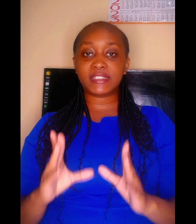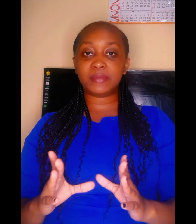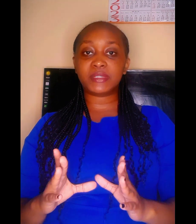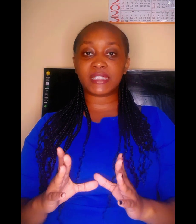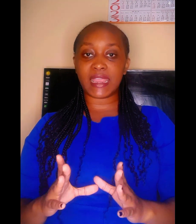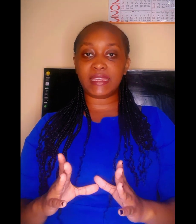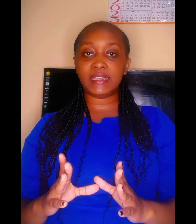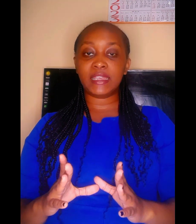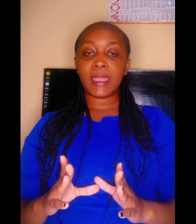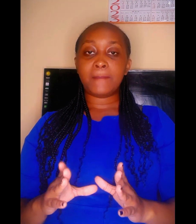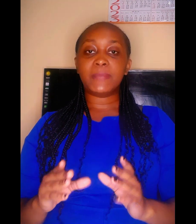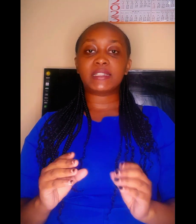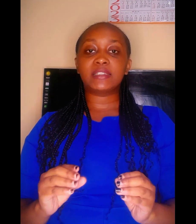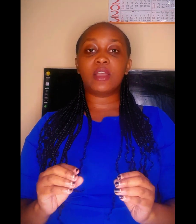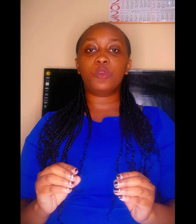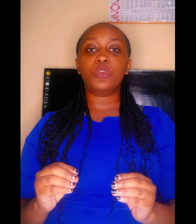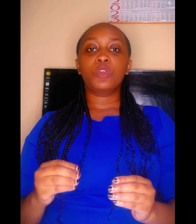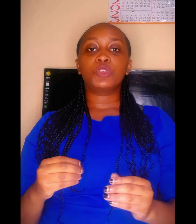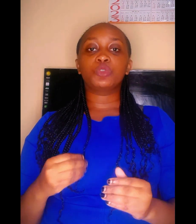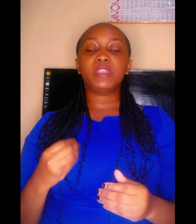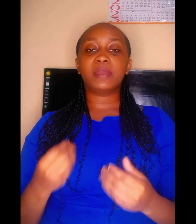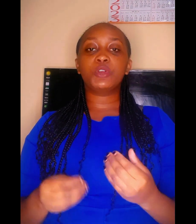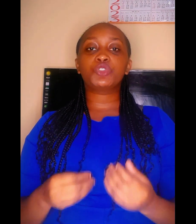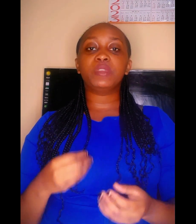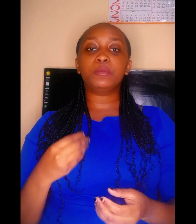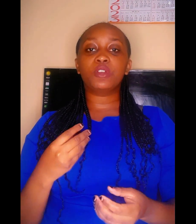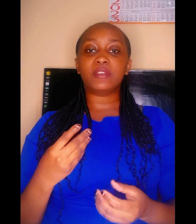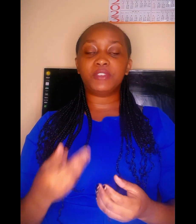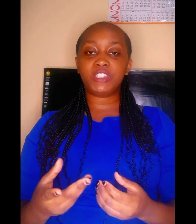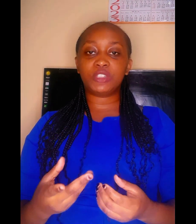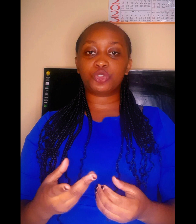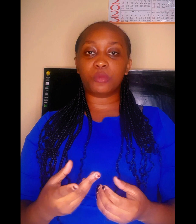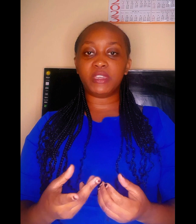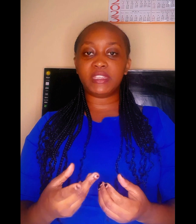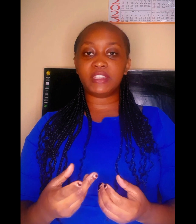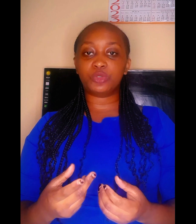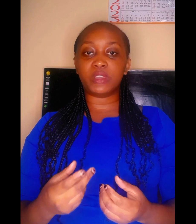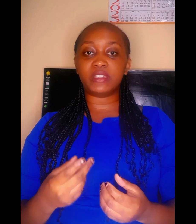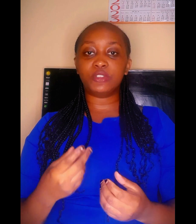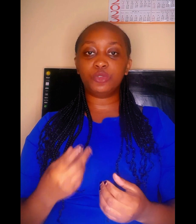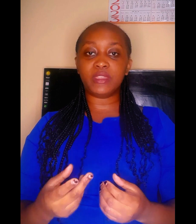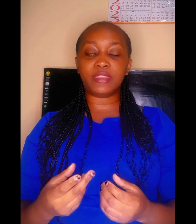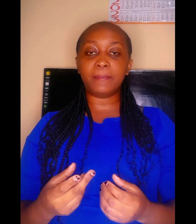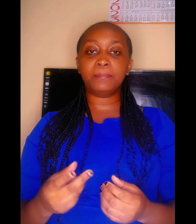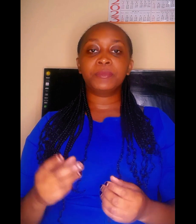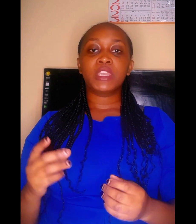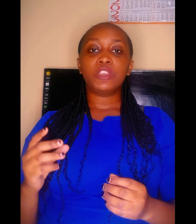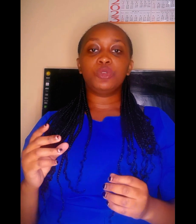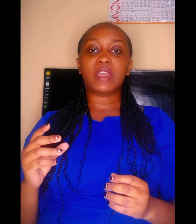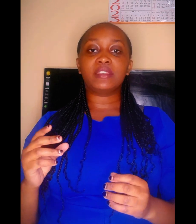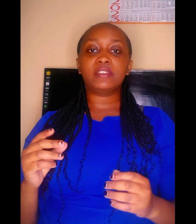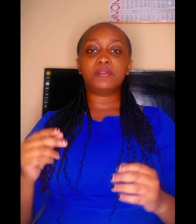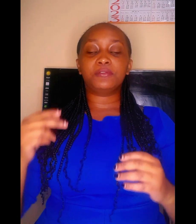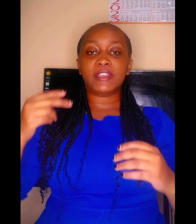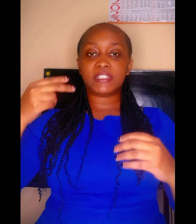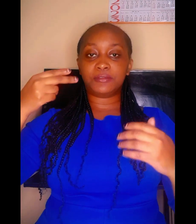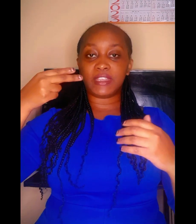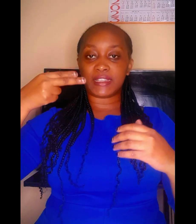same sign, but now to be able to be more efficient to communicate when doing them, you can first